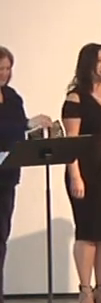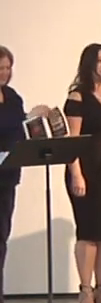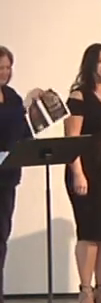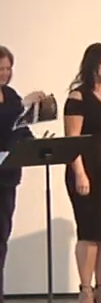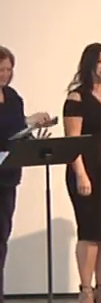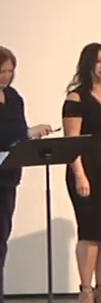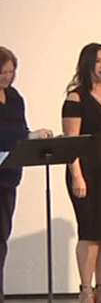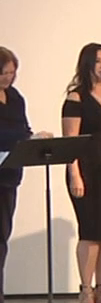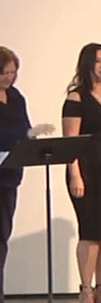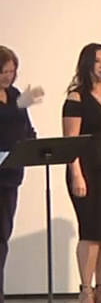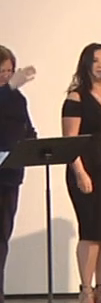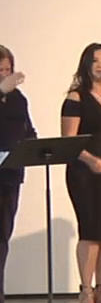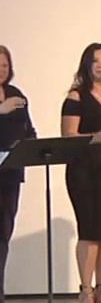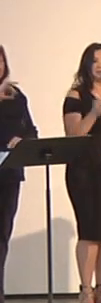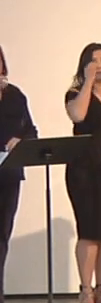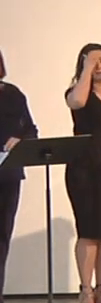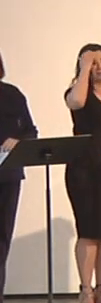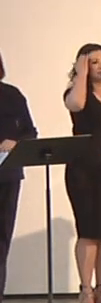Next, we have Journey High School.